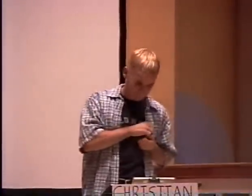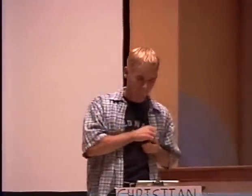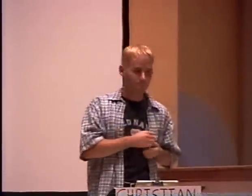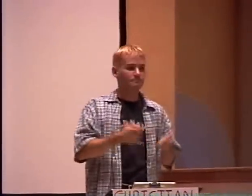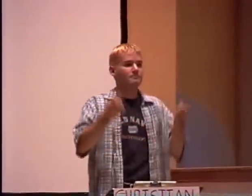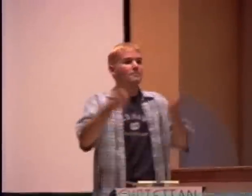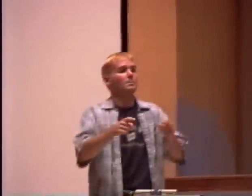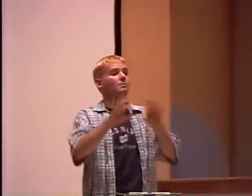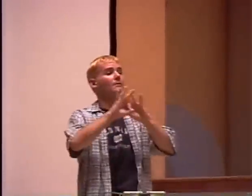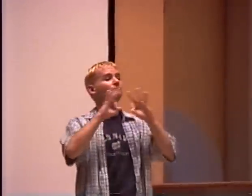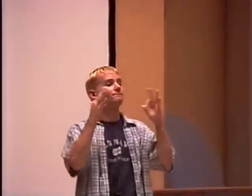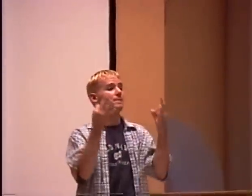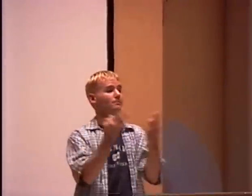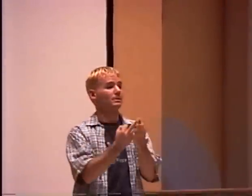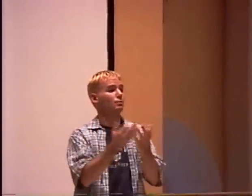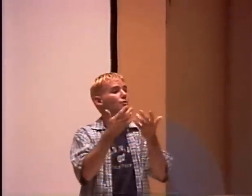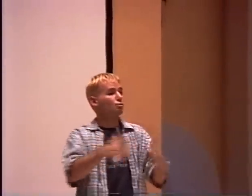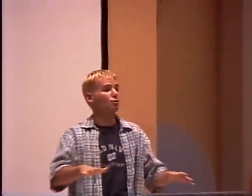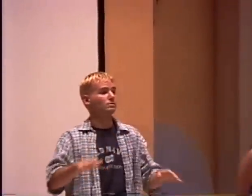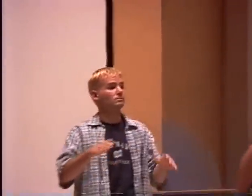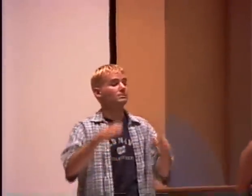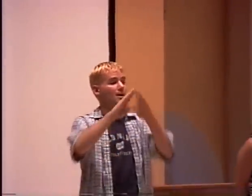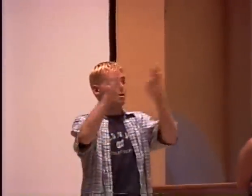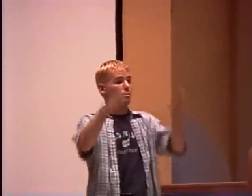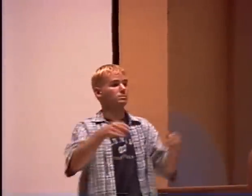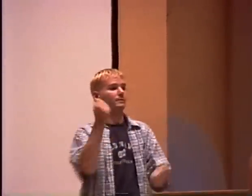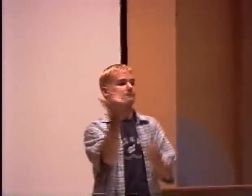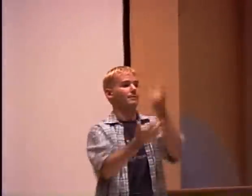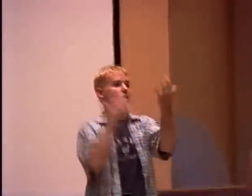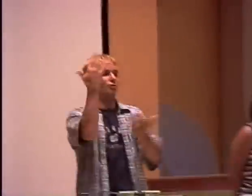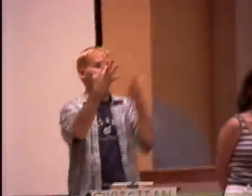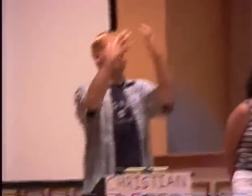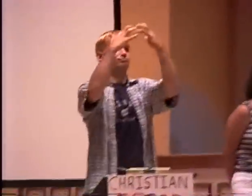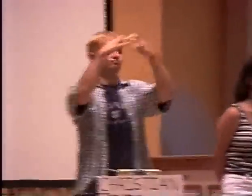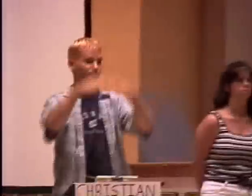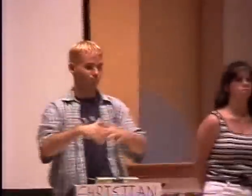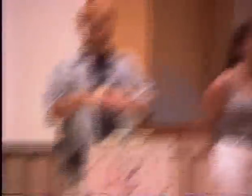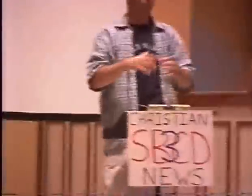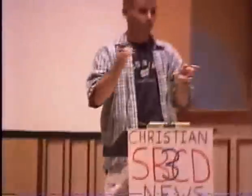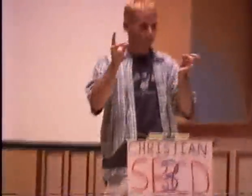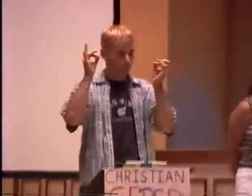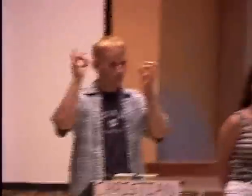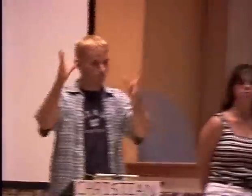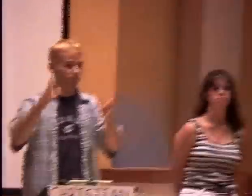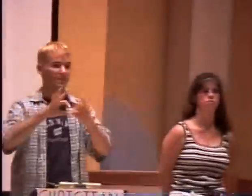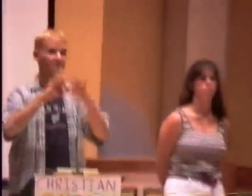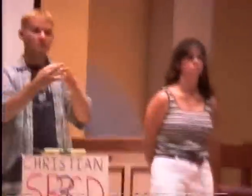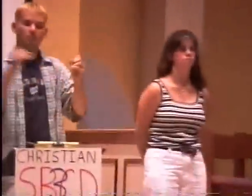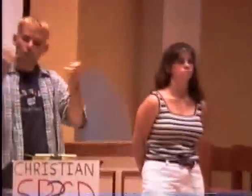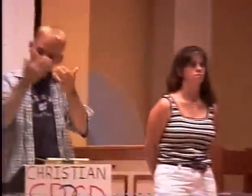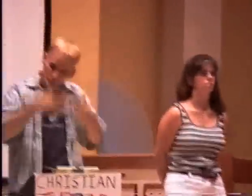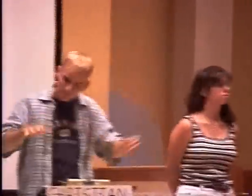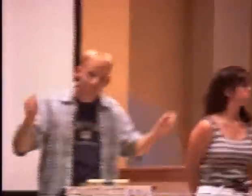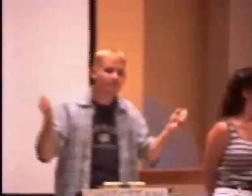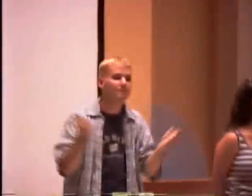And oh, this has touched my heart and it's grieved me. Their family has lost their house in a fire.